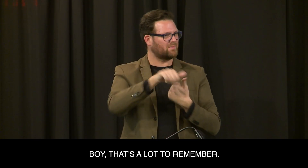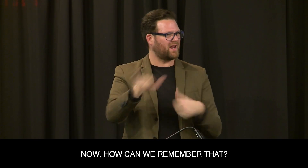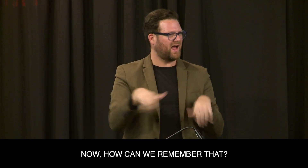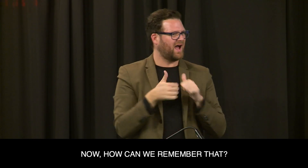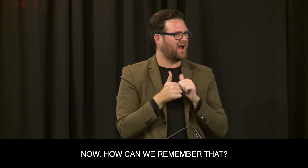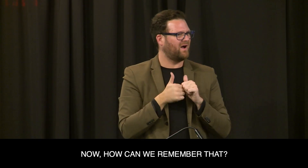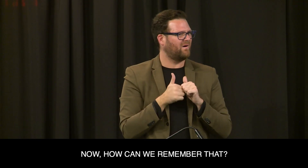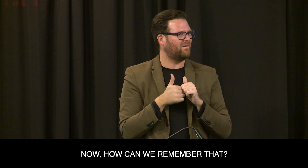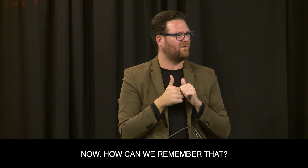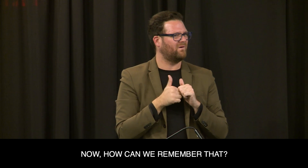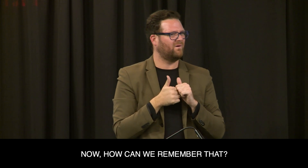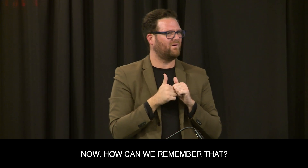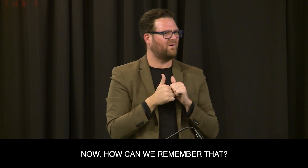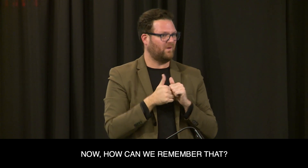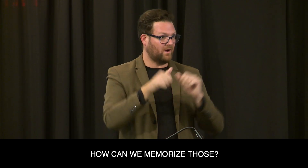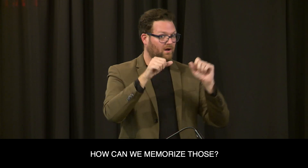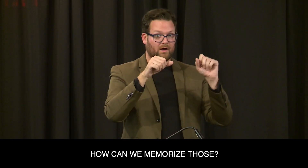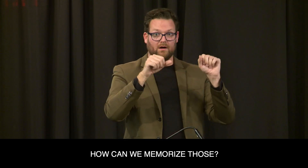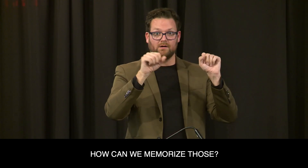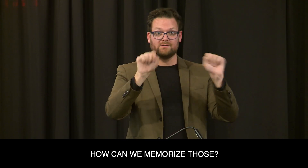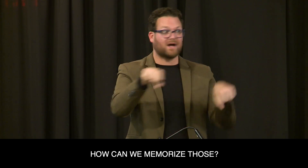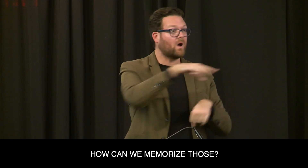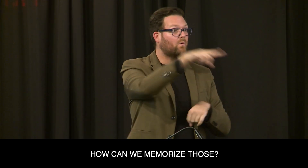Now, how can we remember that? How can we memorize those?